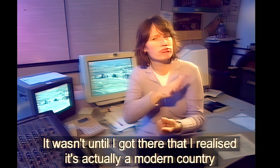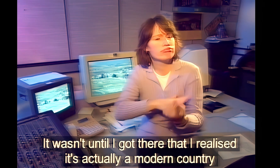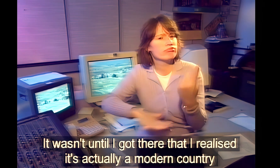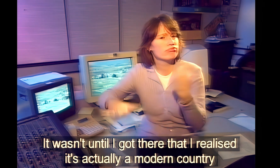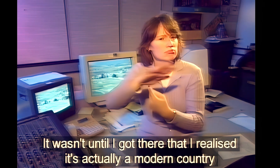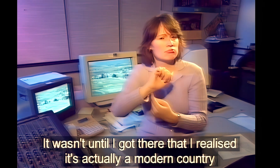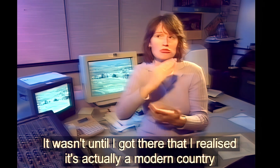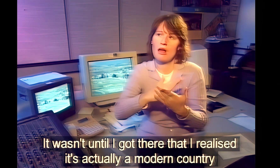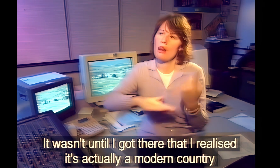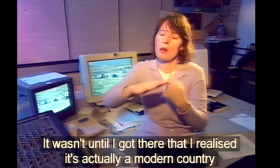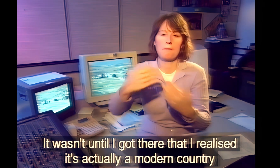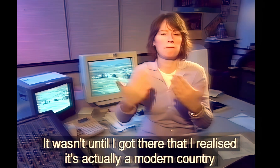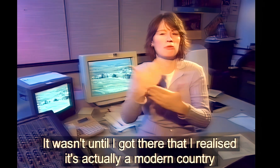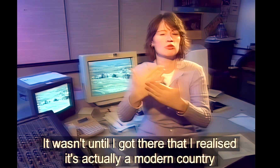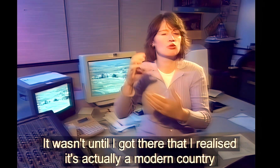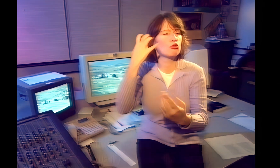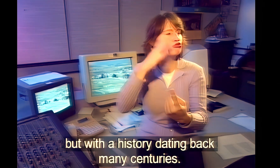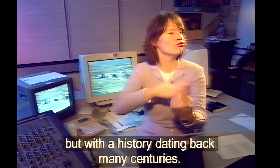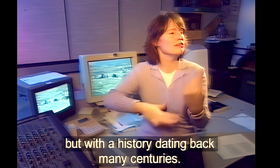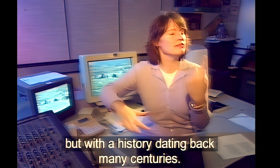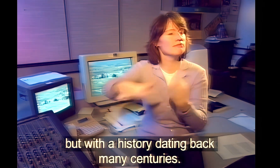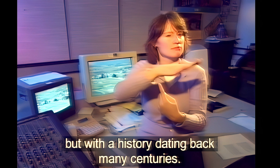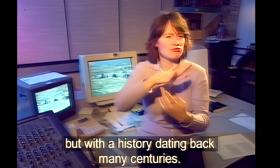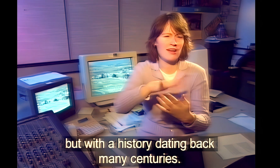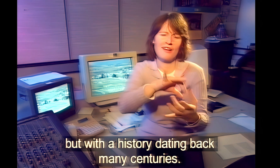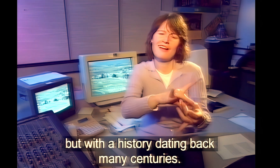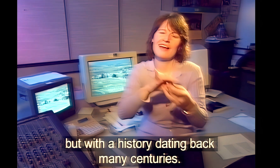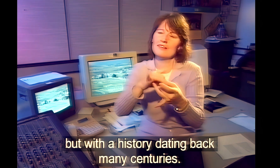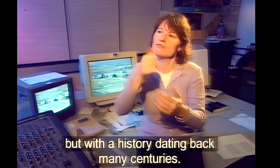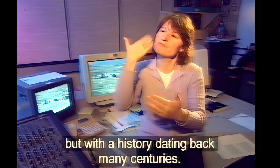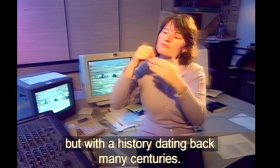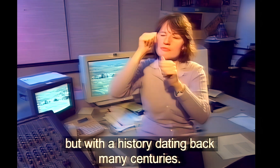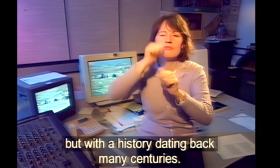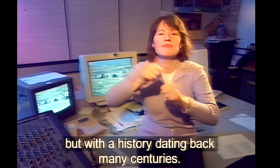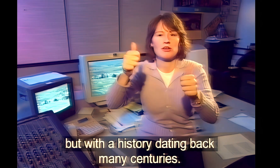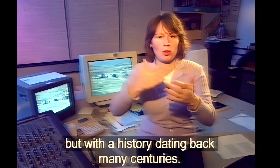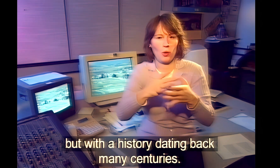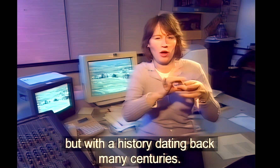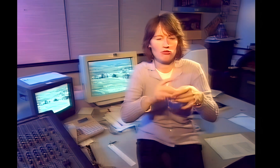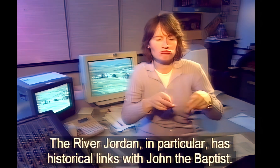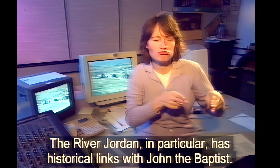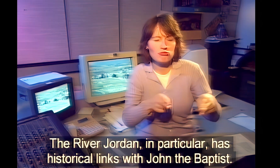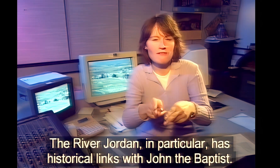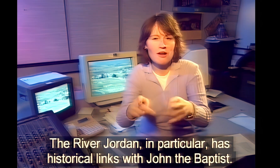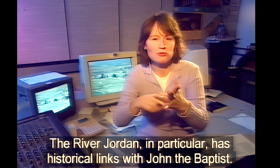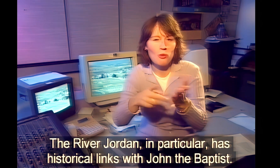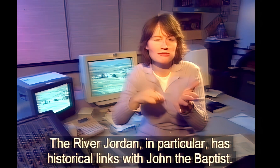it's actually a modern country, but with a history dating back many centuries. The River Jordan in